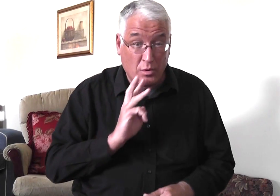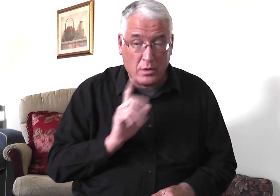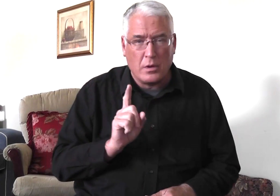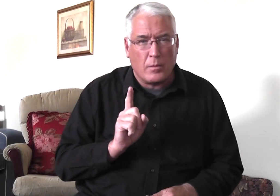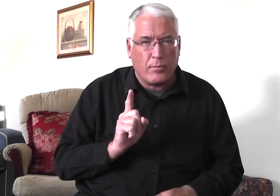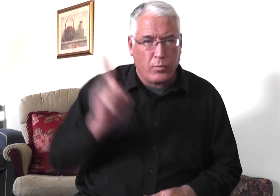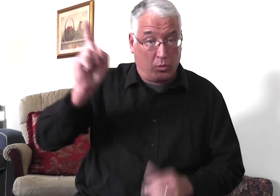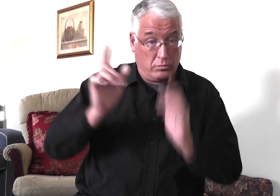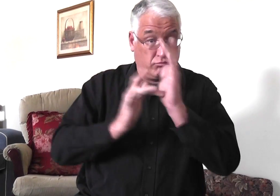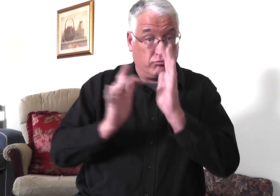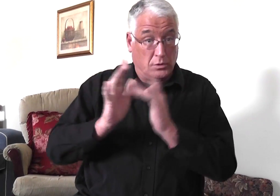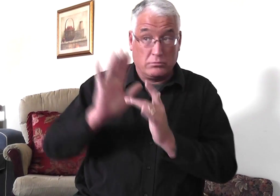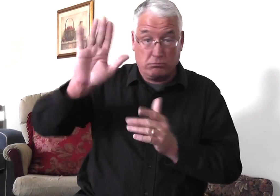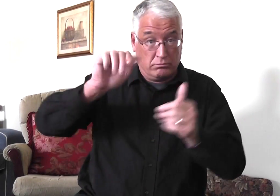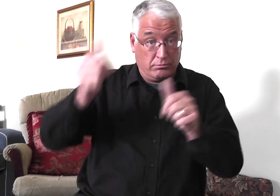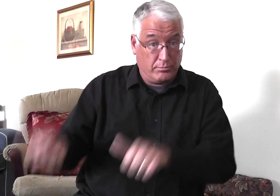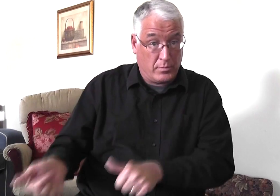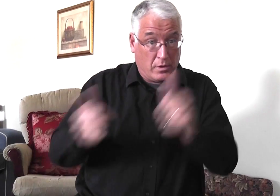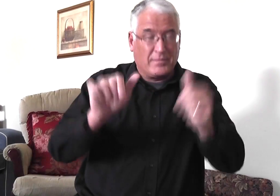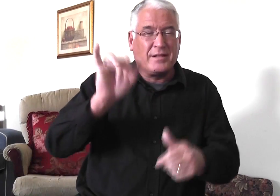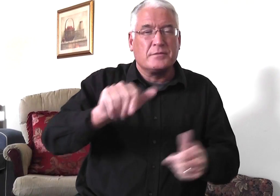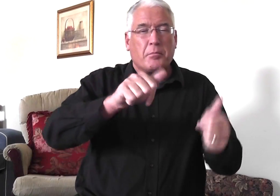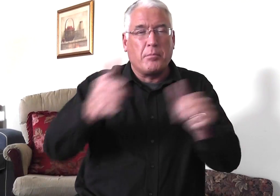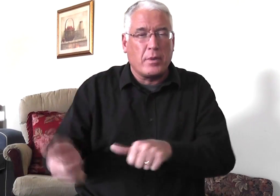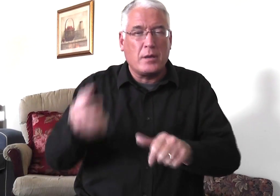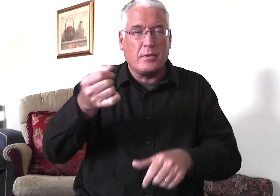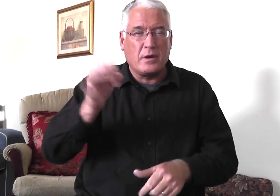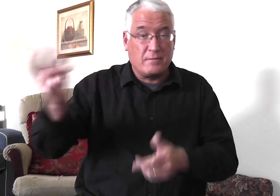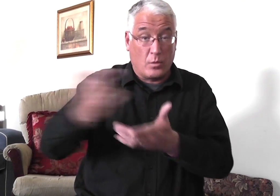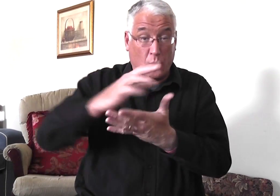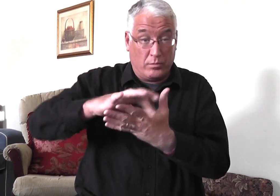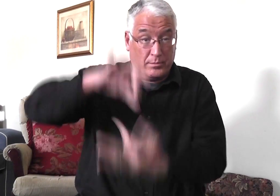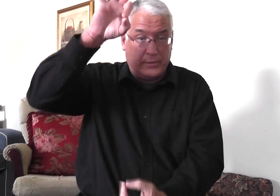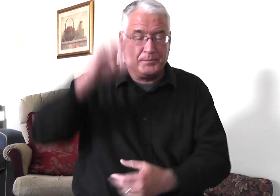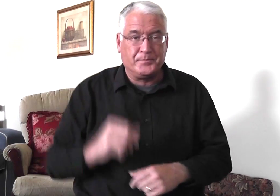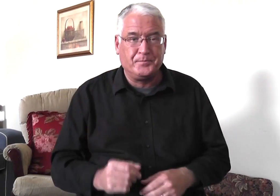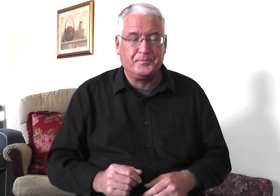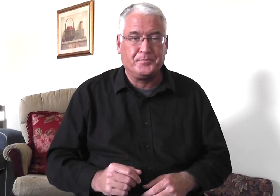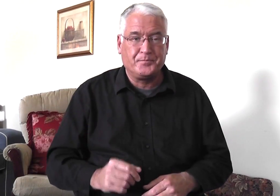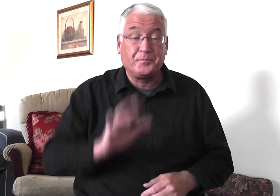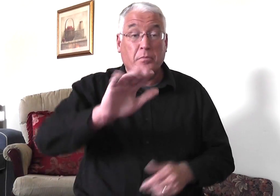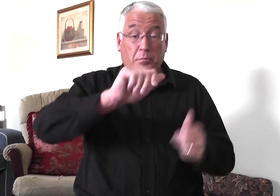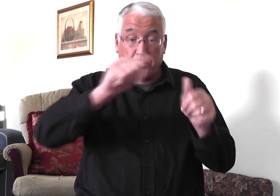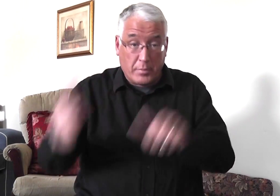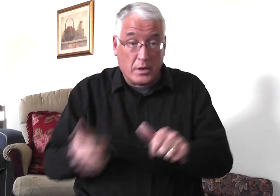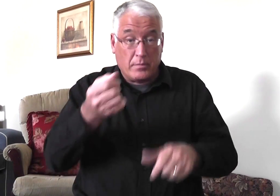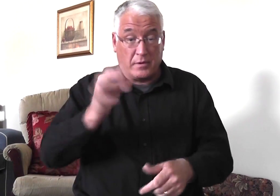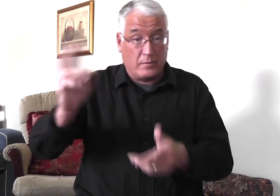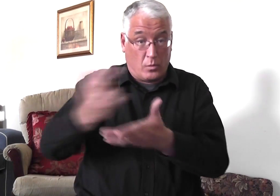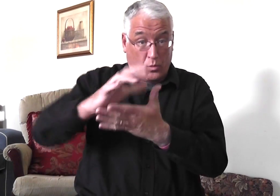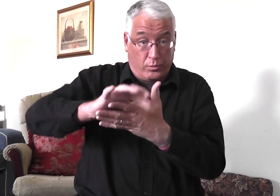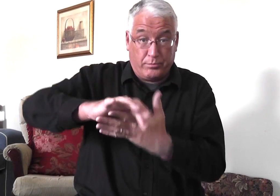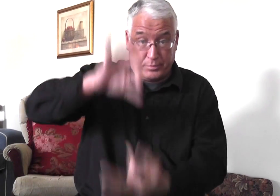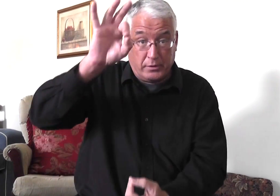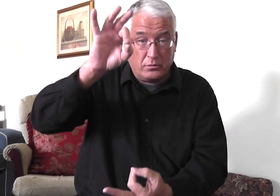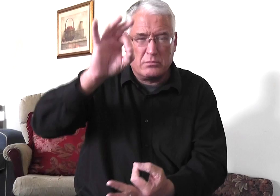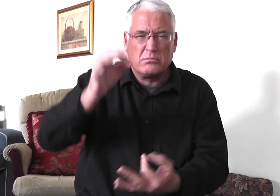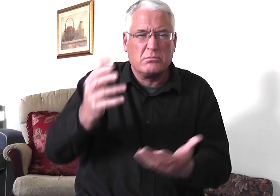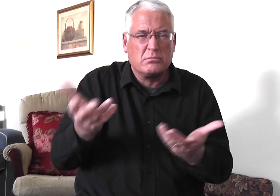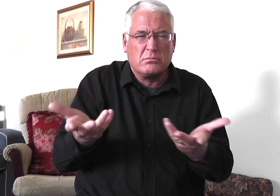He baptized with water, but he pointed to Jesus, who baptized with the Holy Spirit. Baptism of